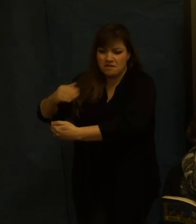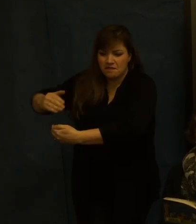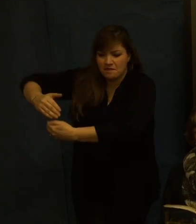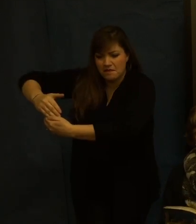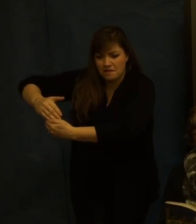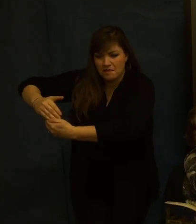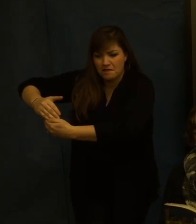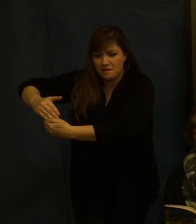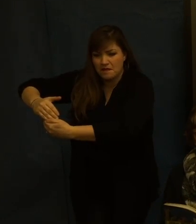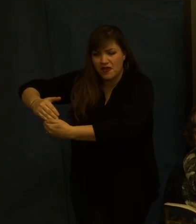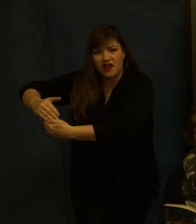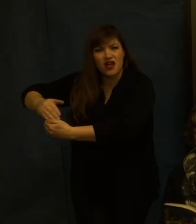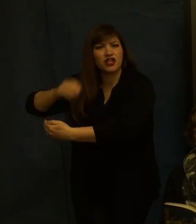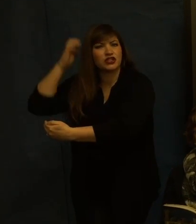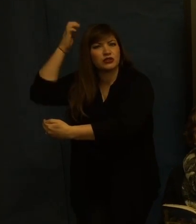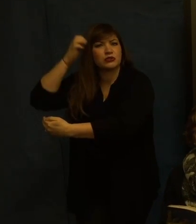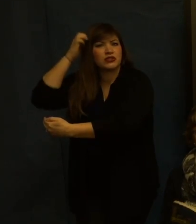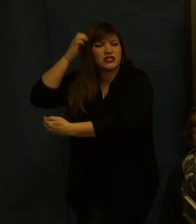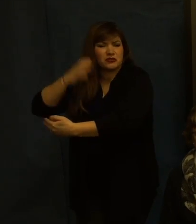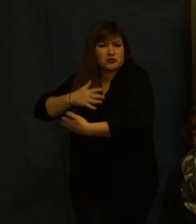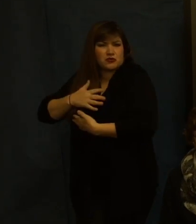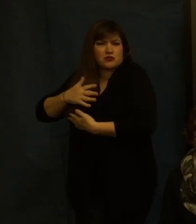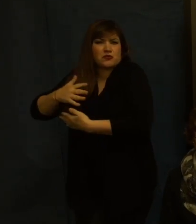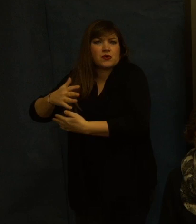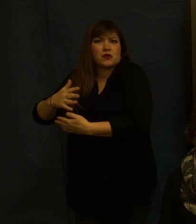Eugenia was breathing very loudly.